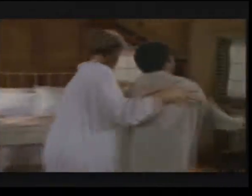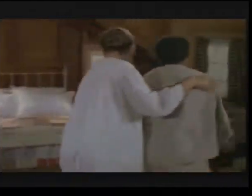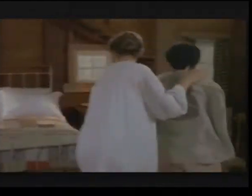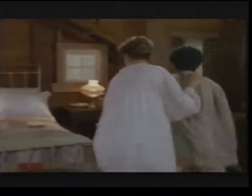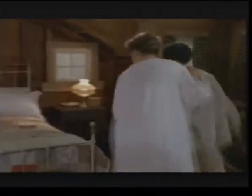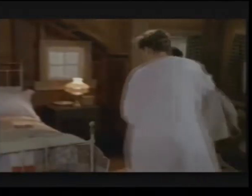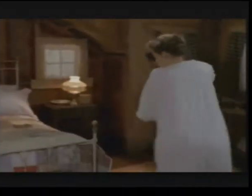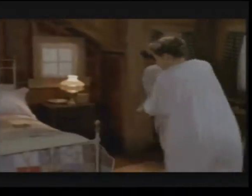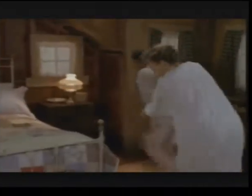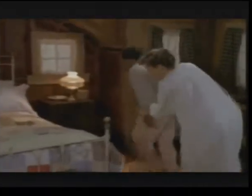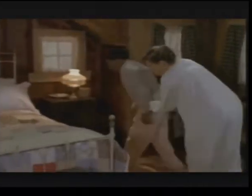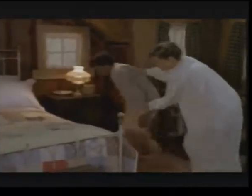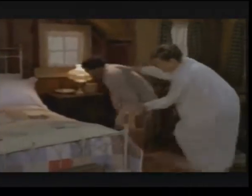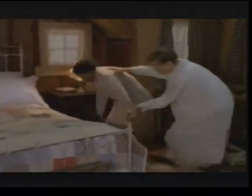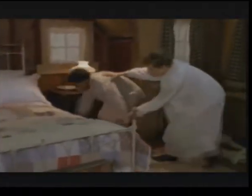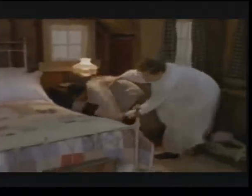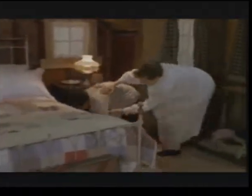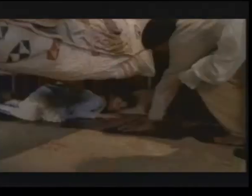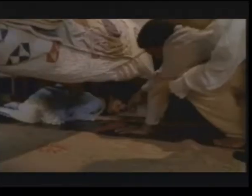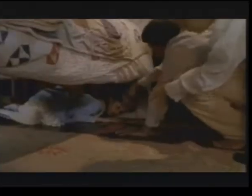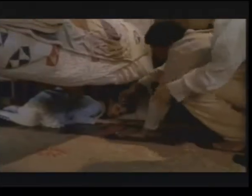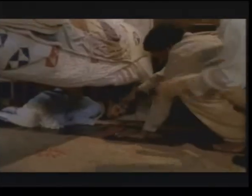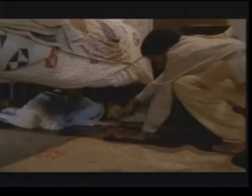Try again. Try again.